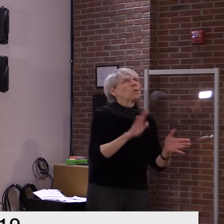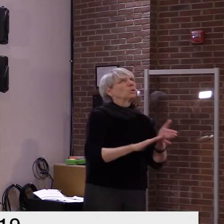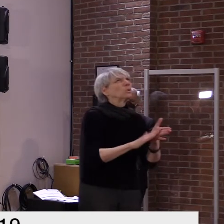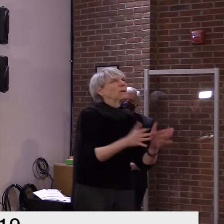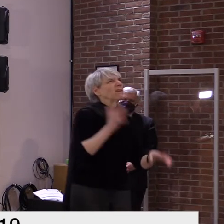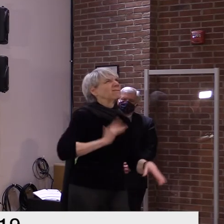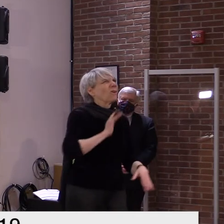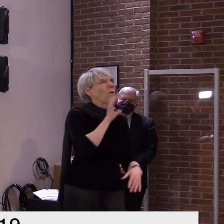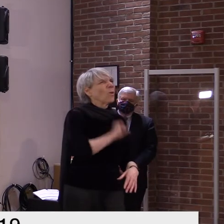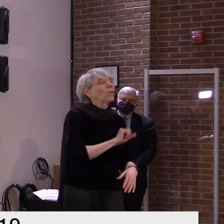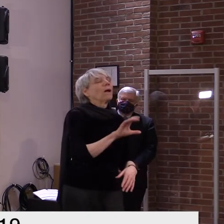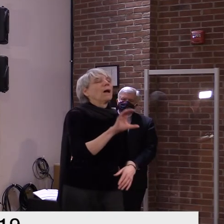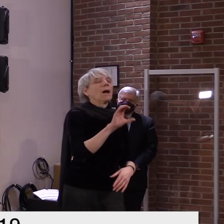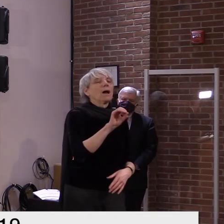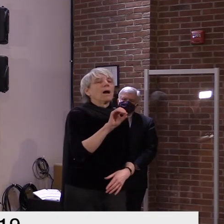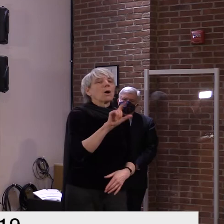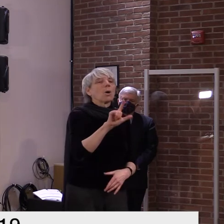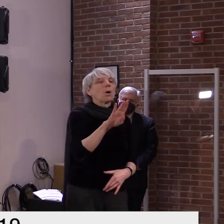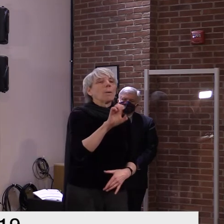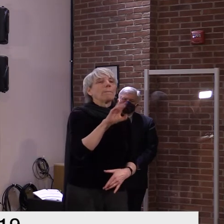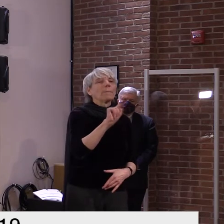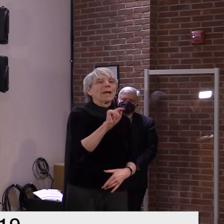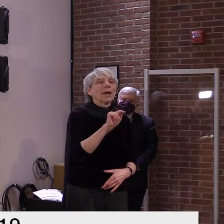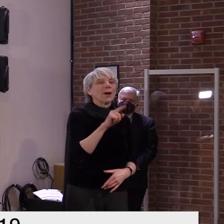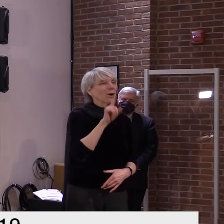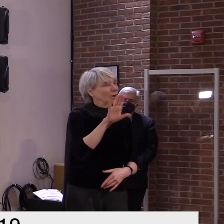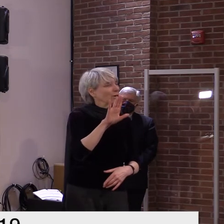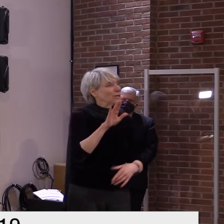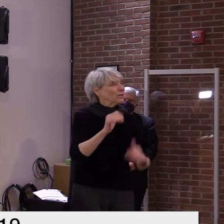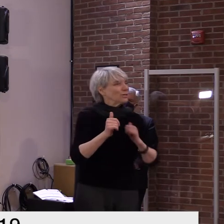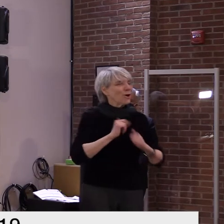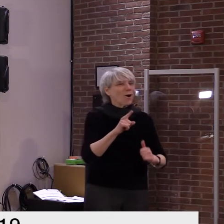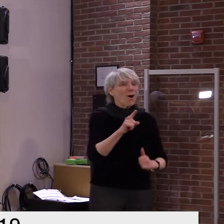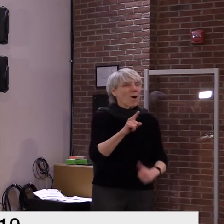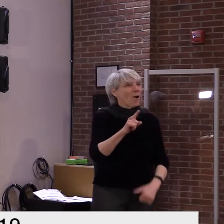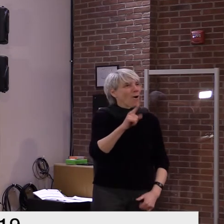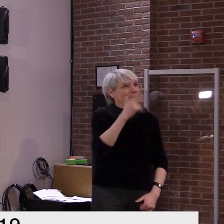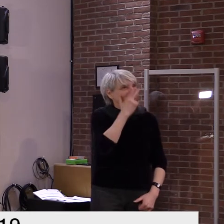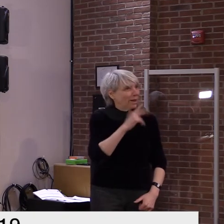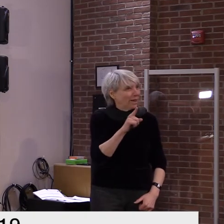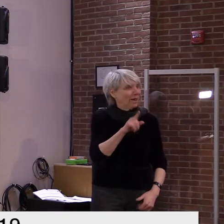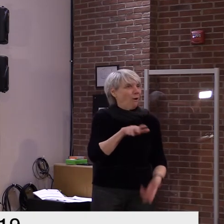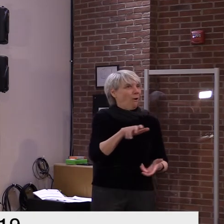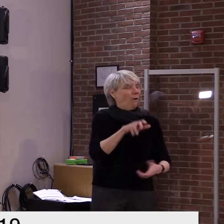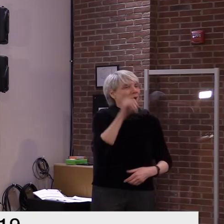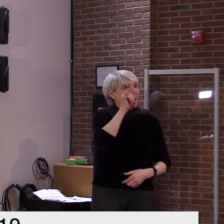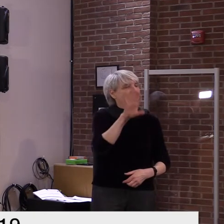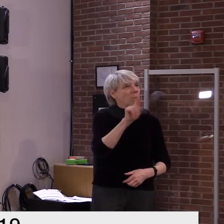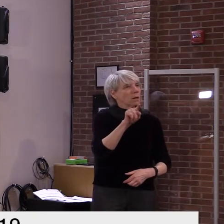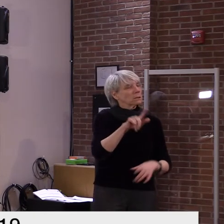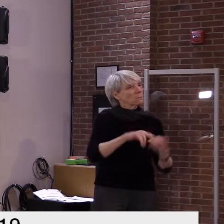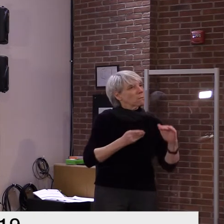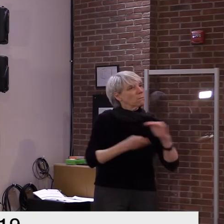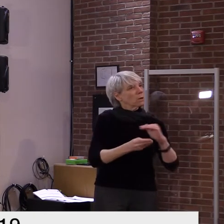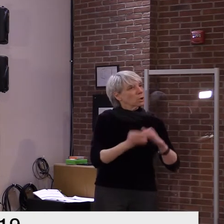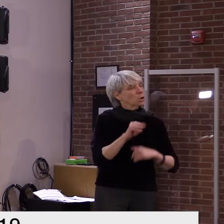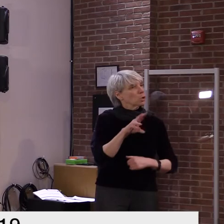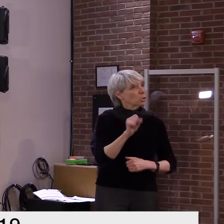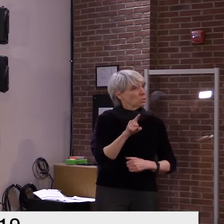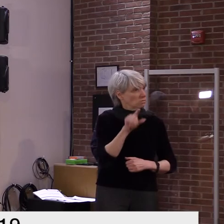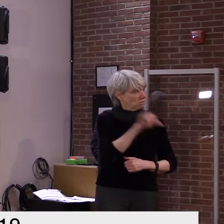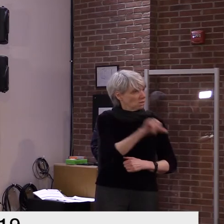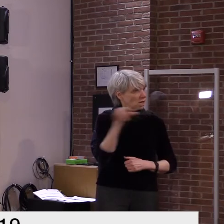now, look at that as sort of a source of news. I mean, so maybe, can you look at it that way, too? I would